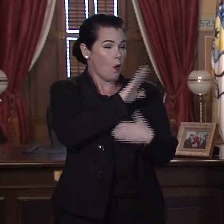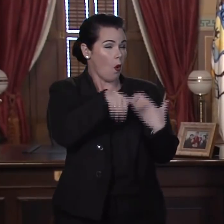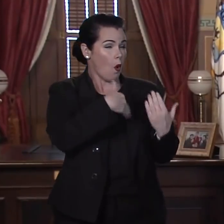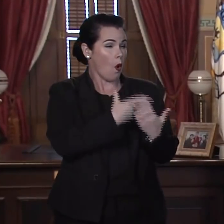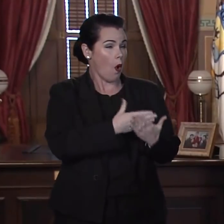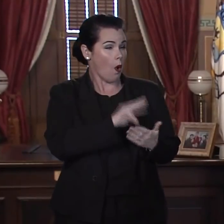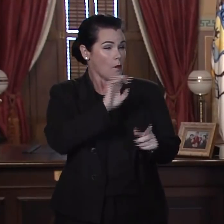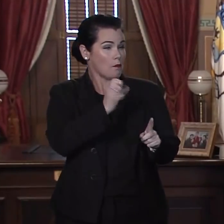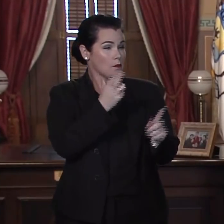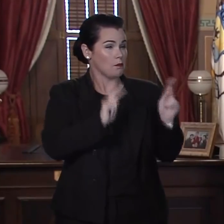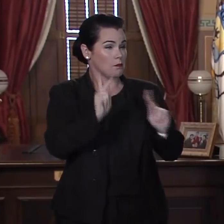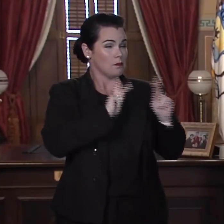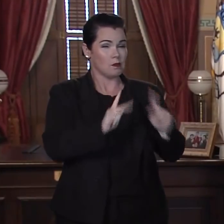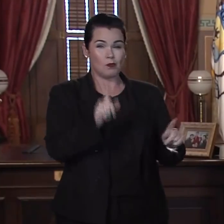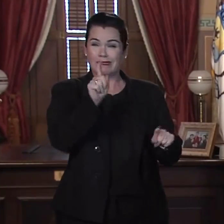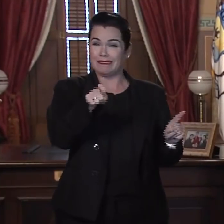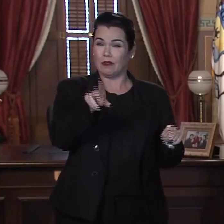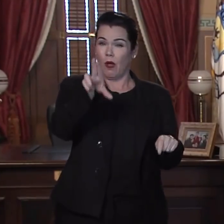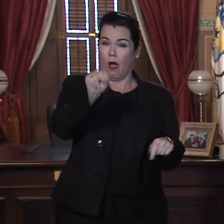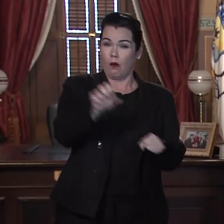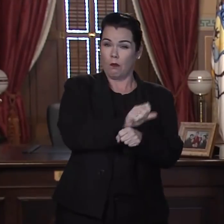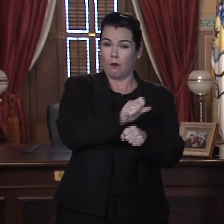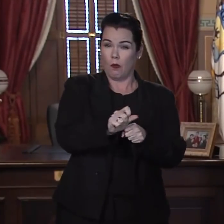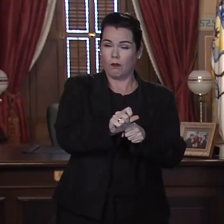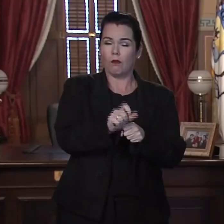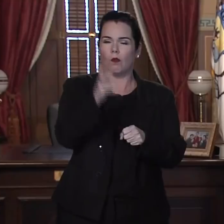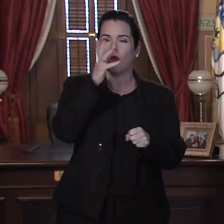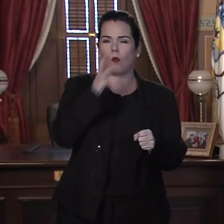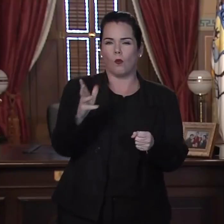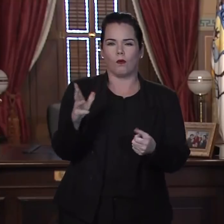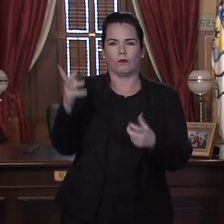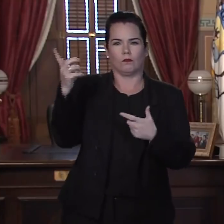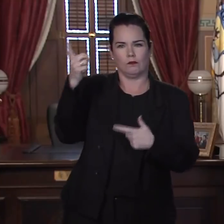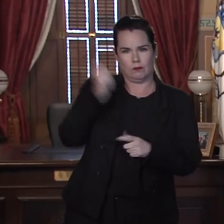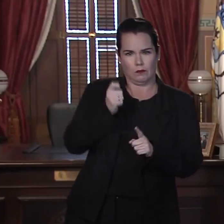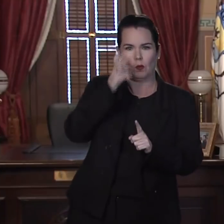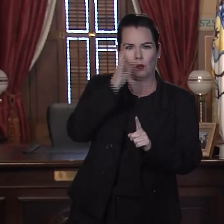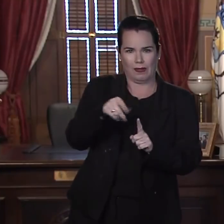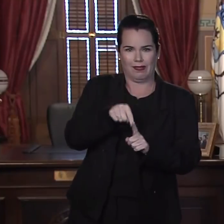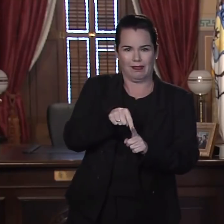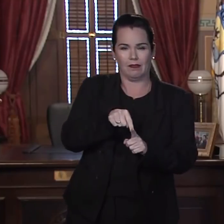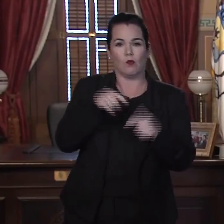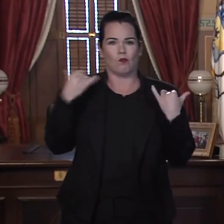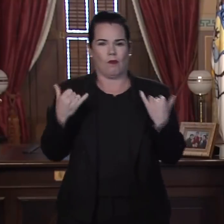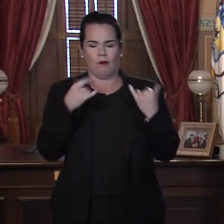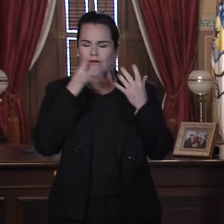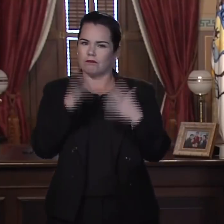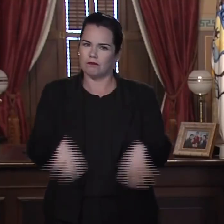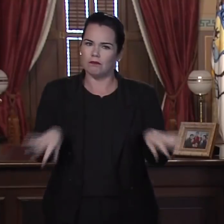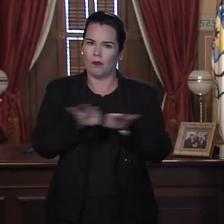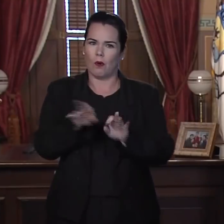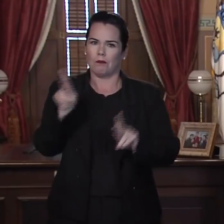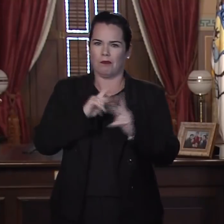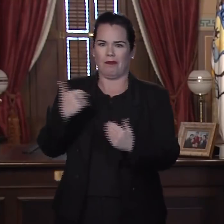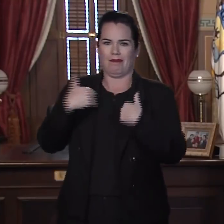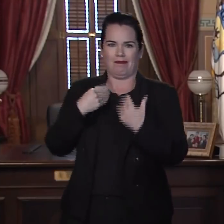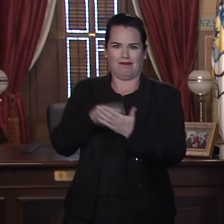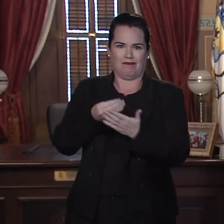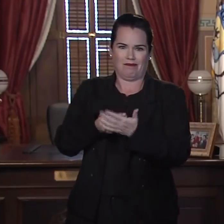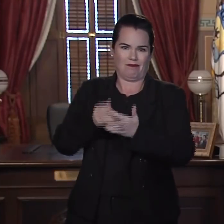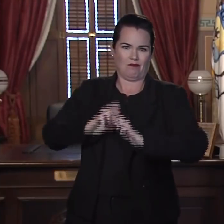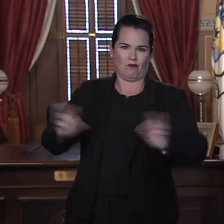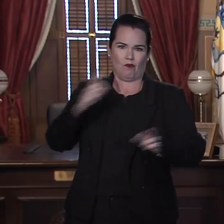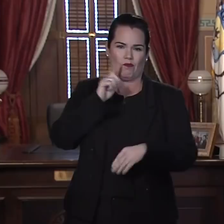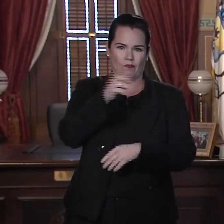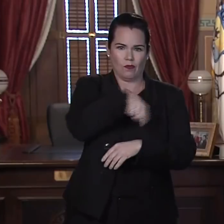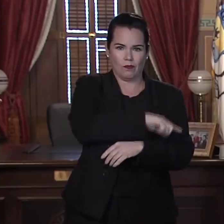them. It's very important during this critical time that individuals have the resources that they need. As everyone, I think, is